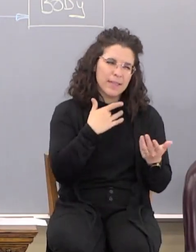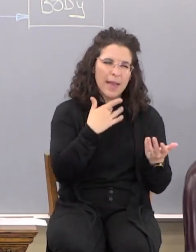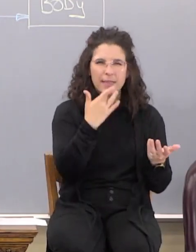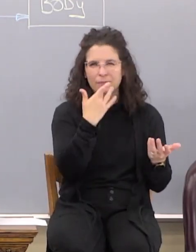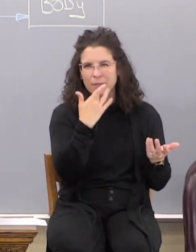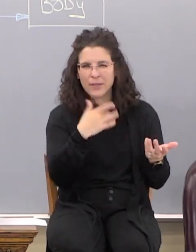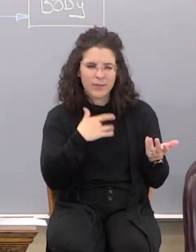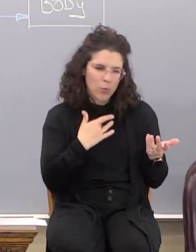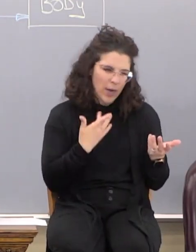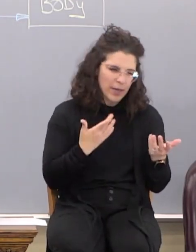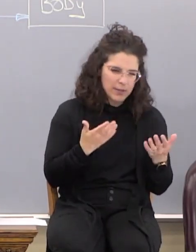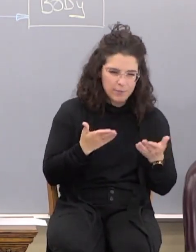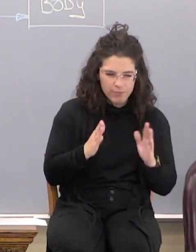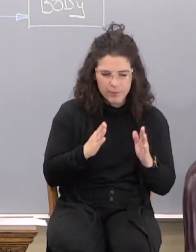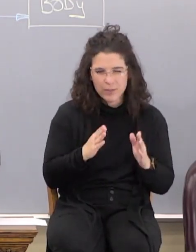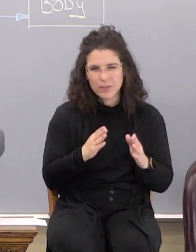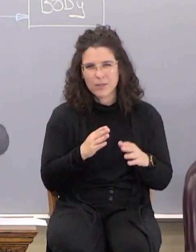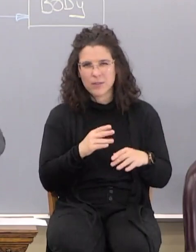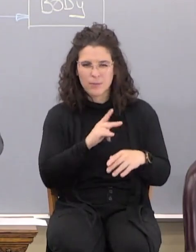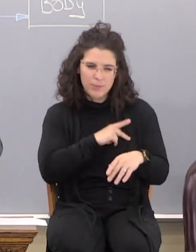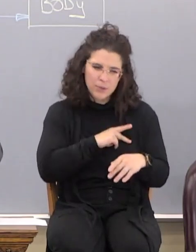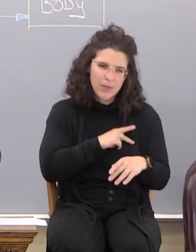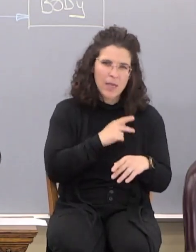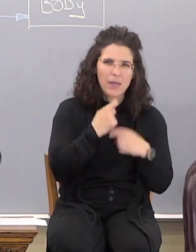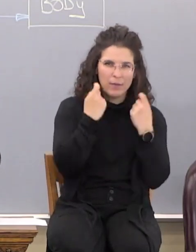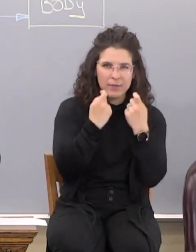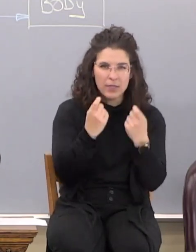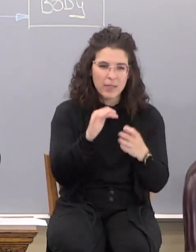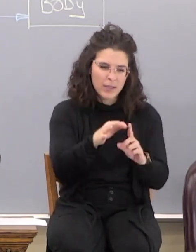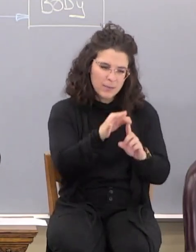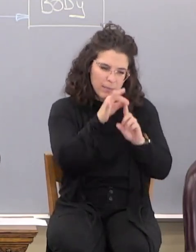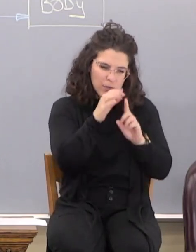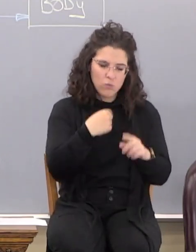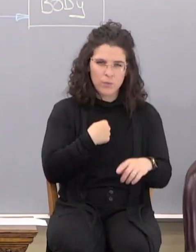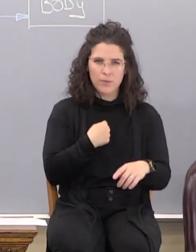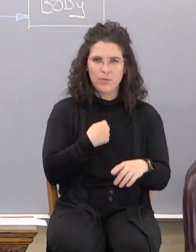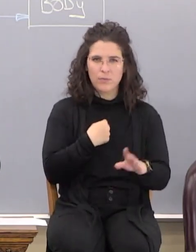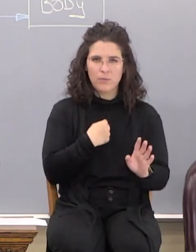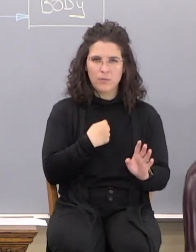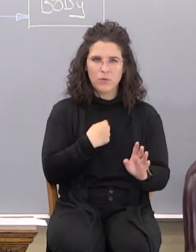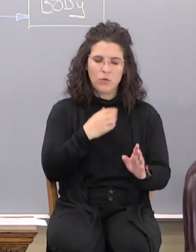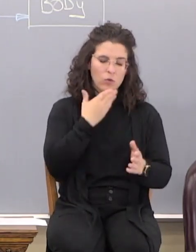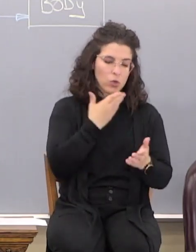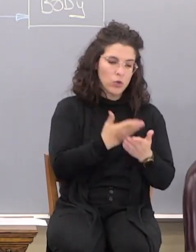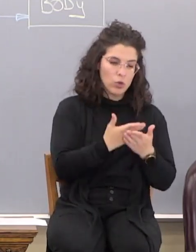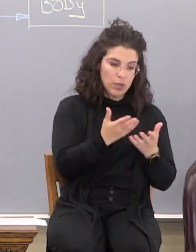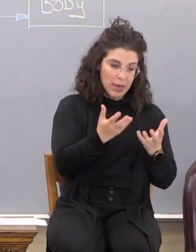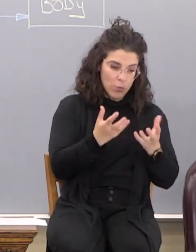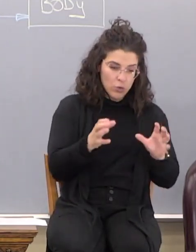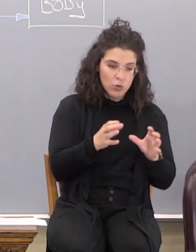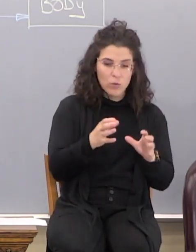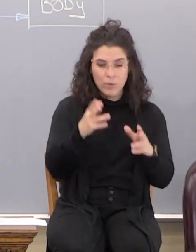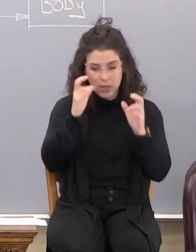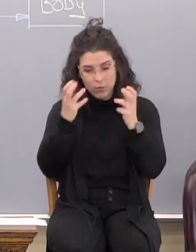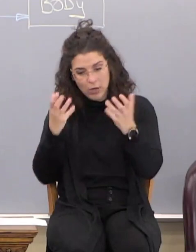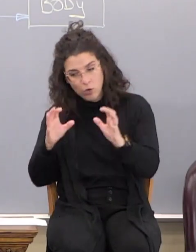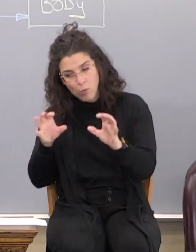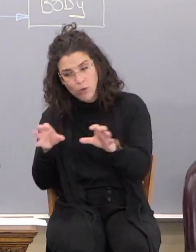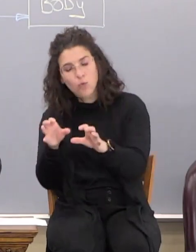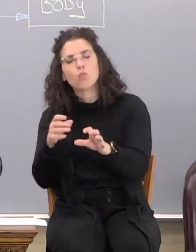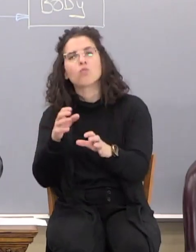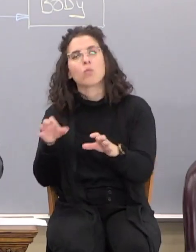we have this way of sinning that's peculiar to me. So the good that I would do, I don't. The evil that I don't want to do, I